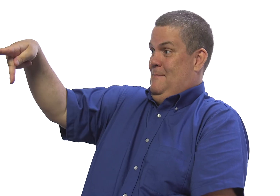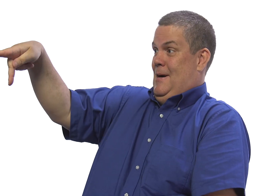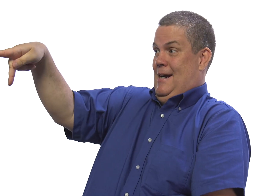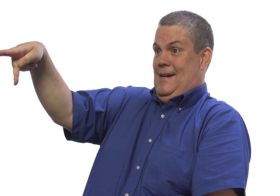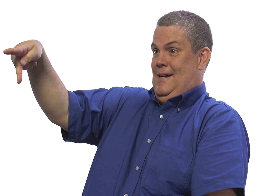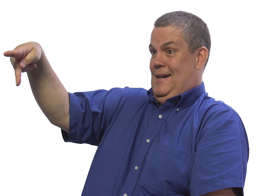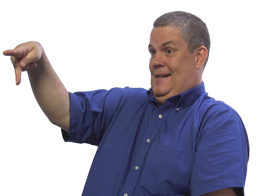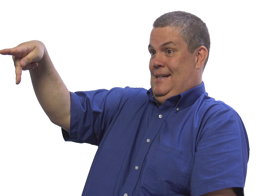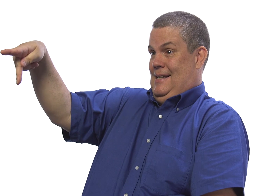P.